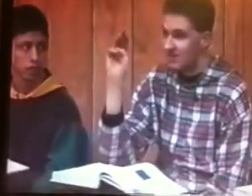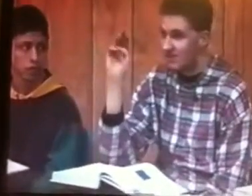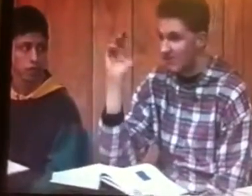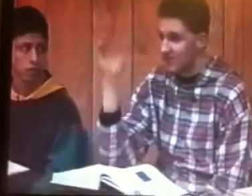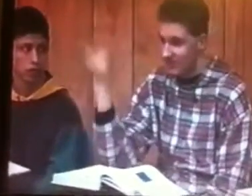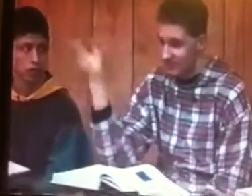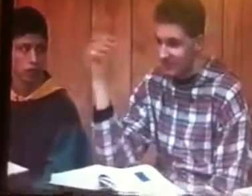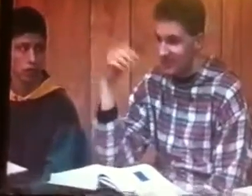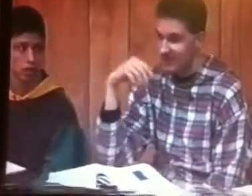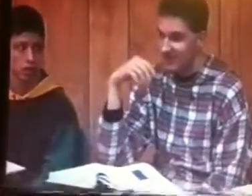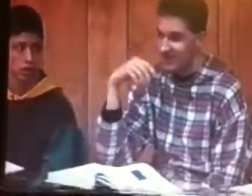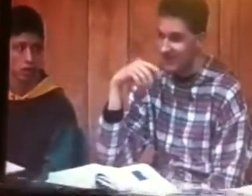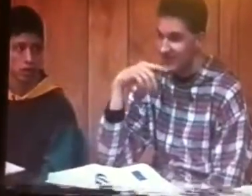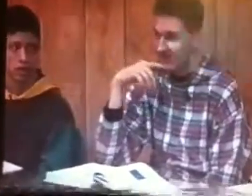Nucleus? Nucleus, yeah?